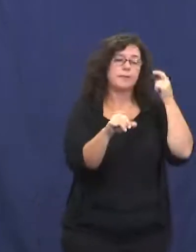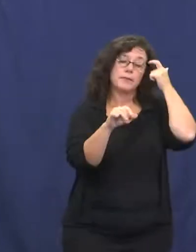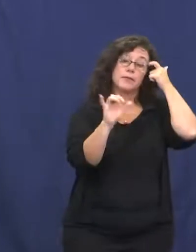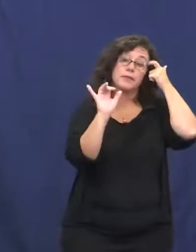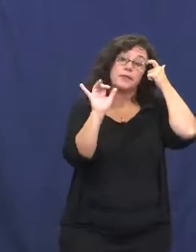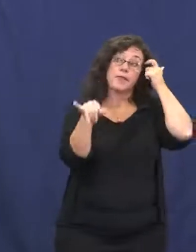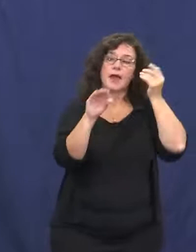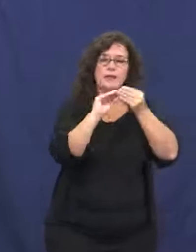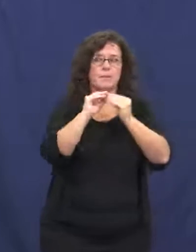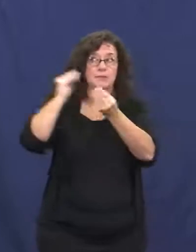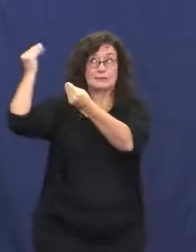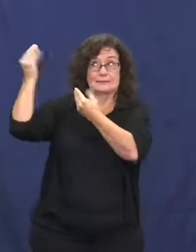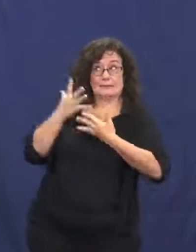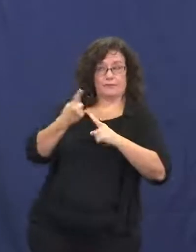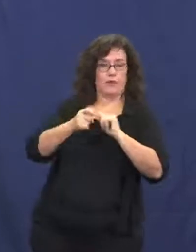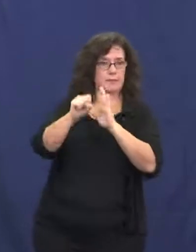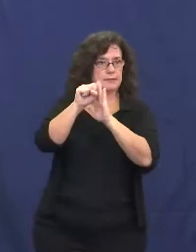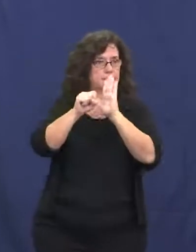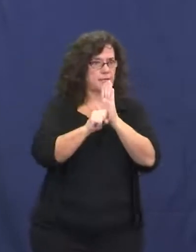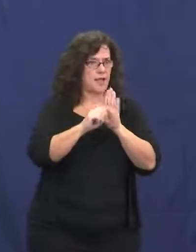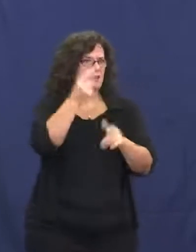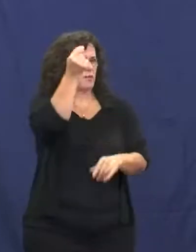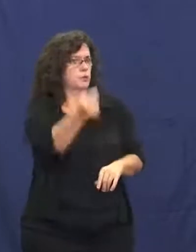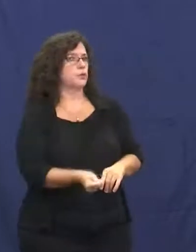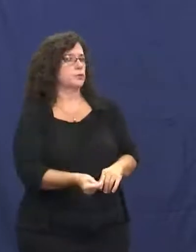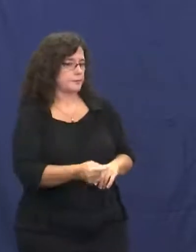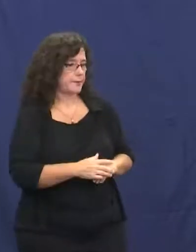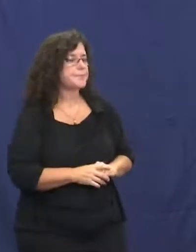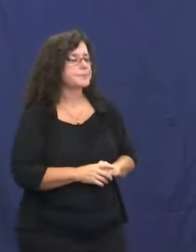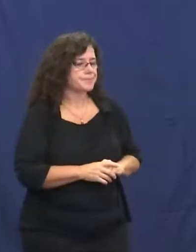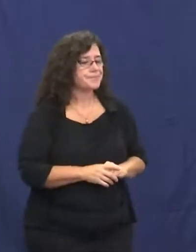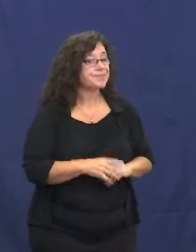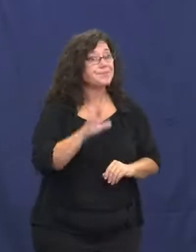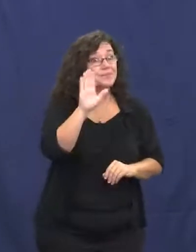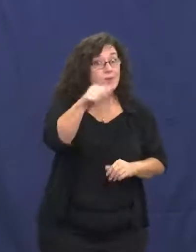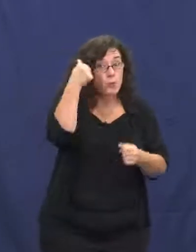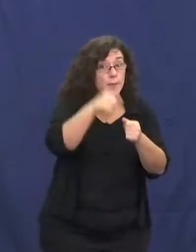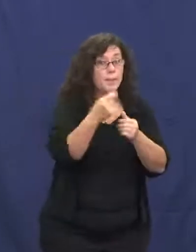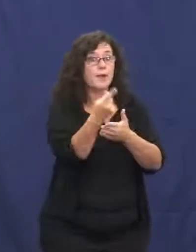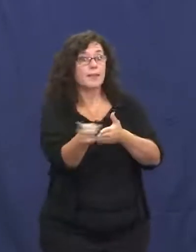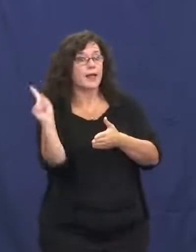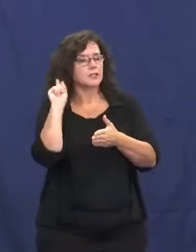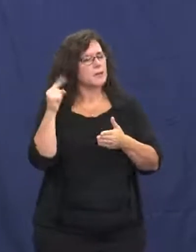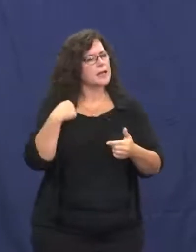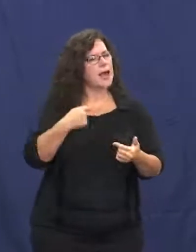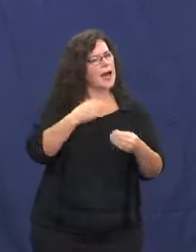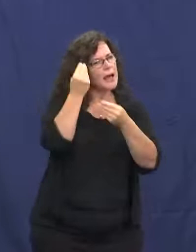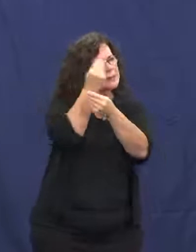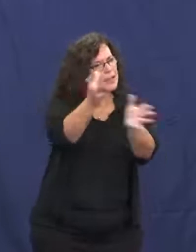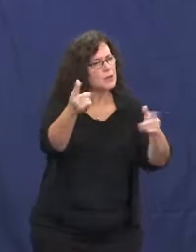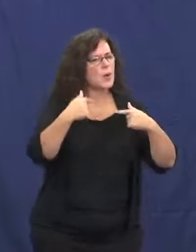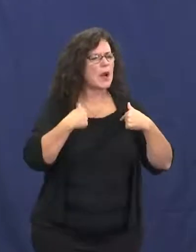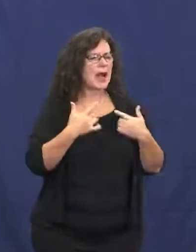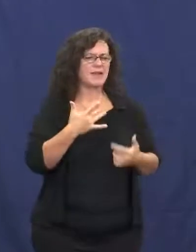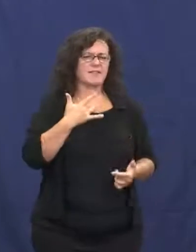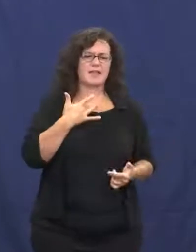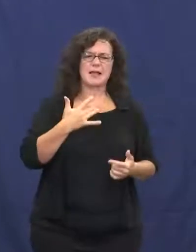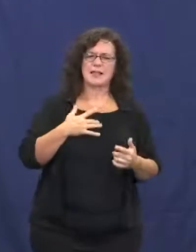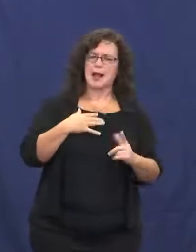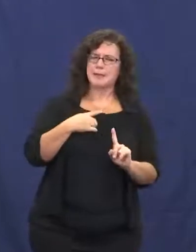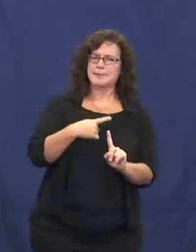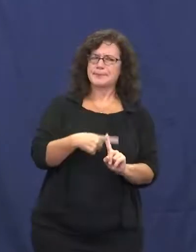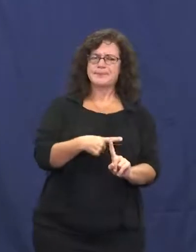So I had mentioned a week ago that I was feeling optimistic that we would potentially be on